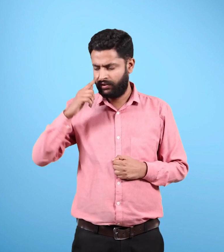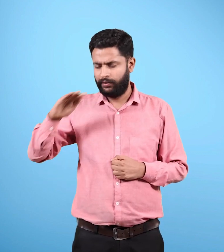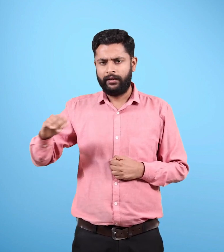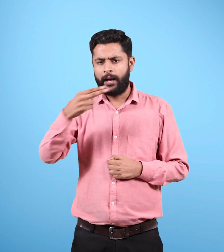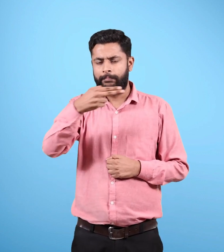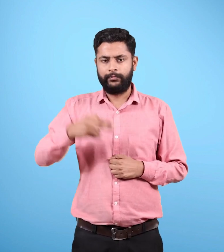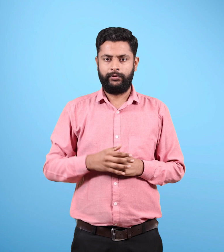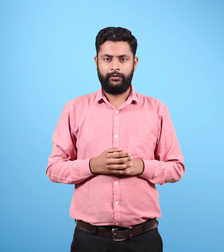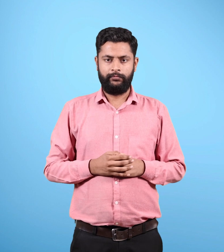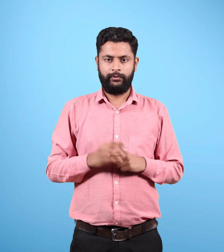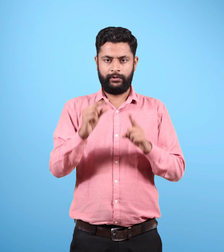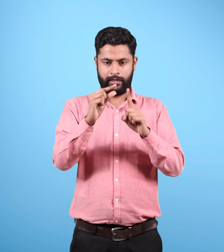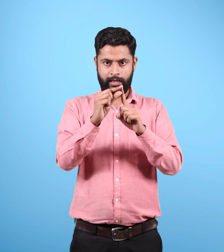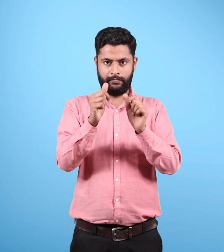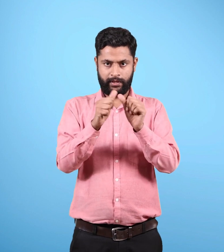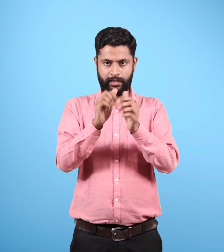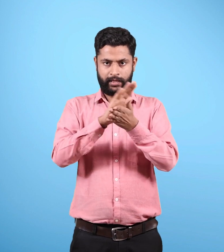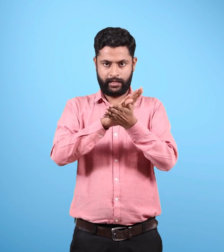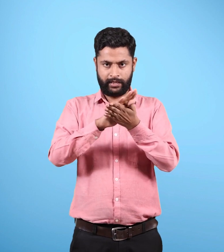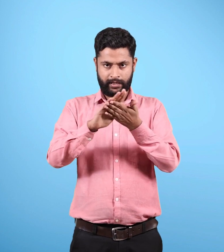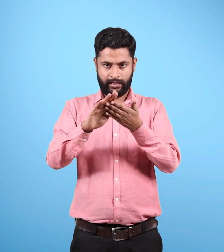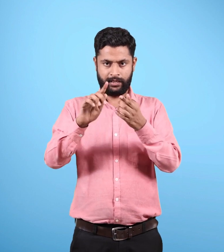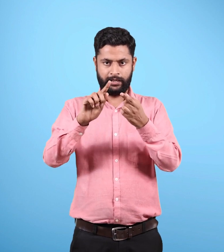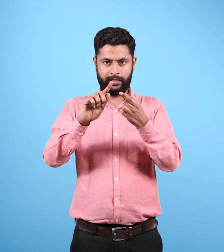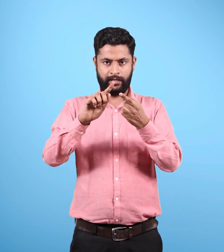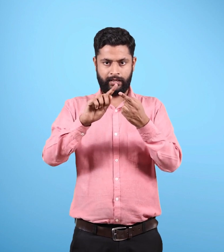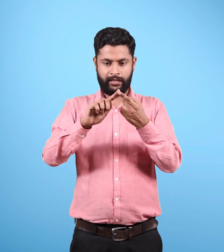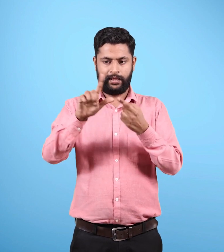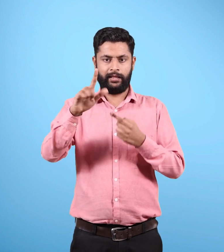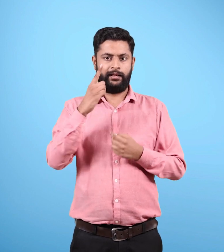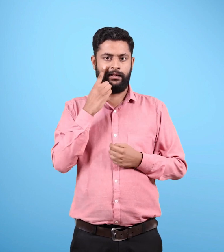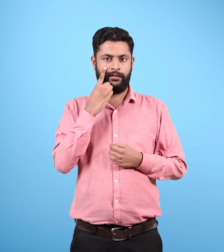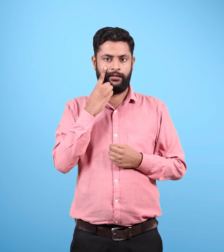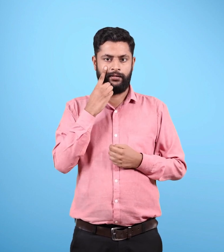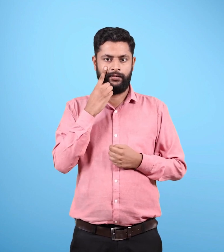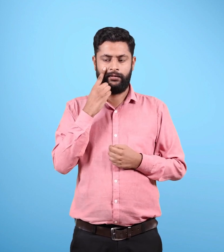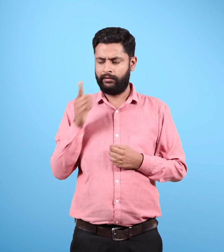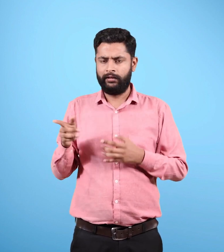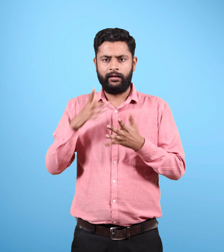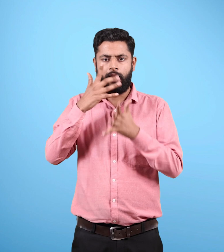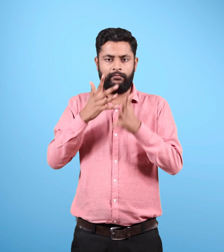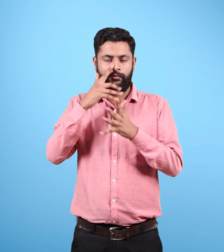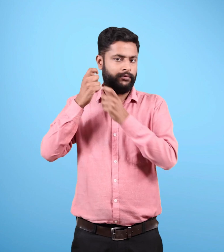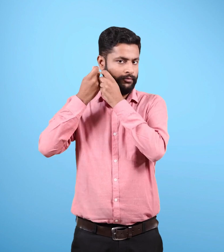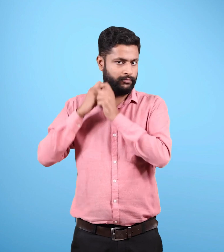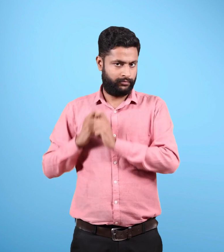bud, node, leaf, stem, fruit,